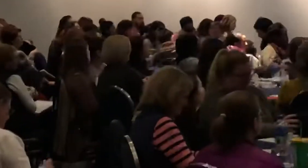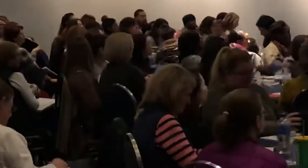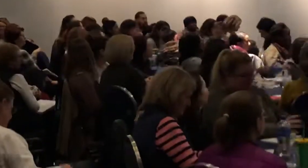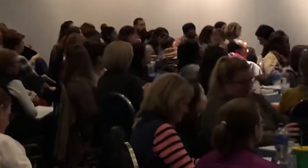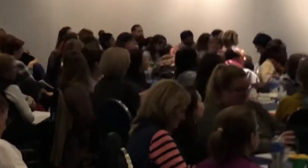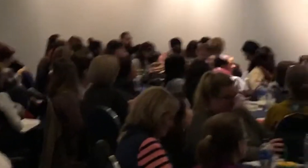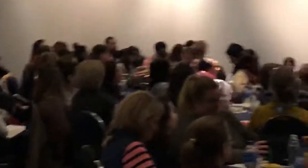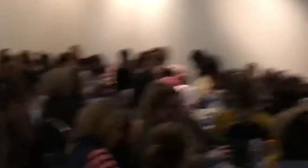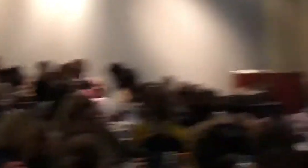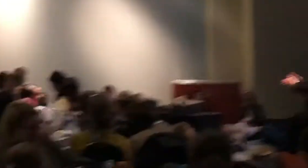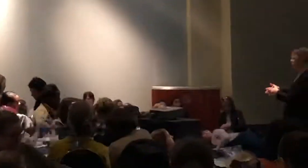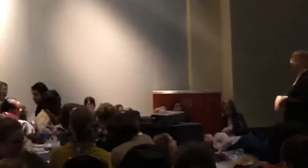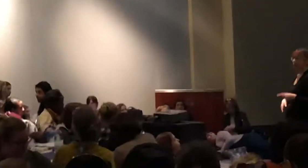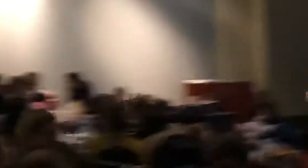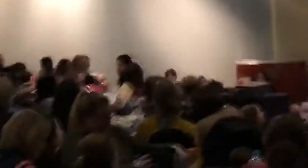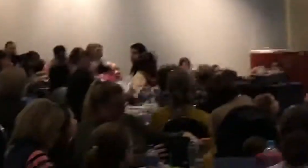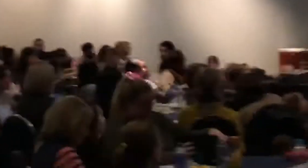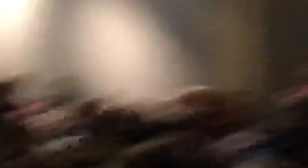Wrestling.